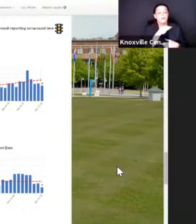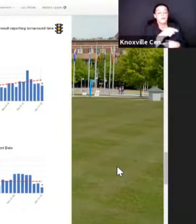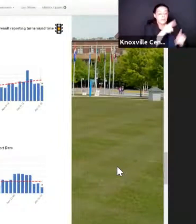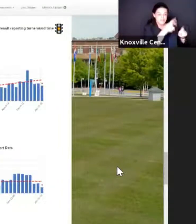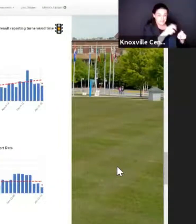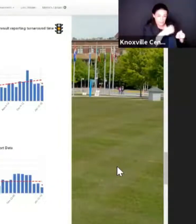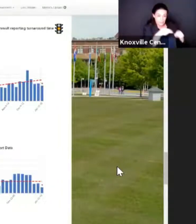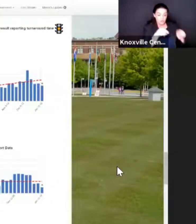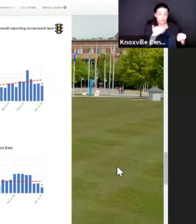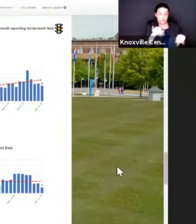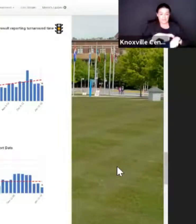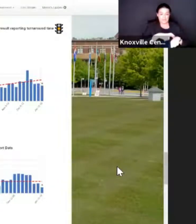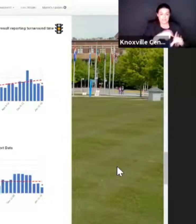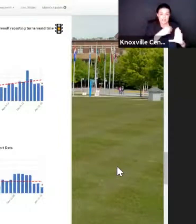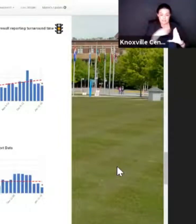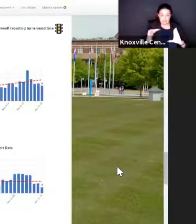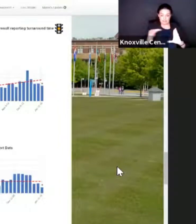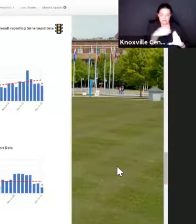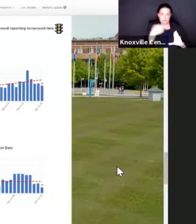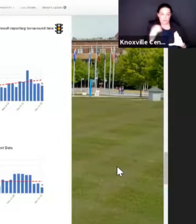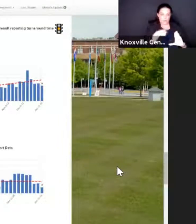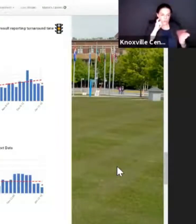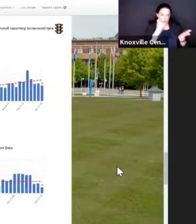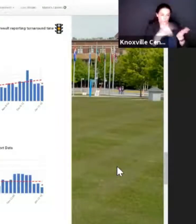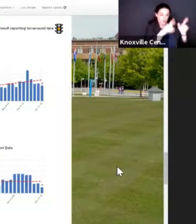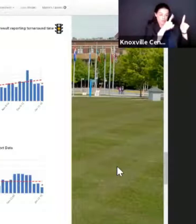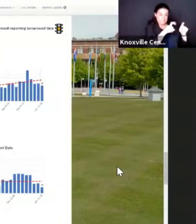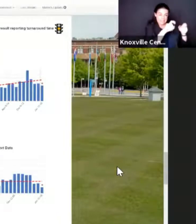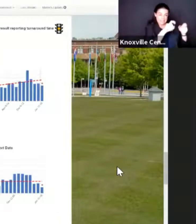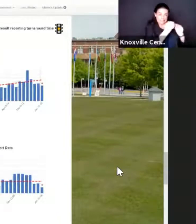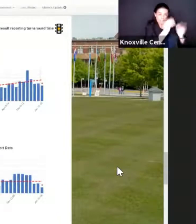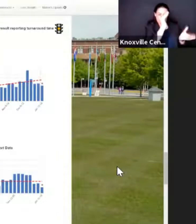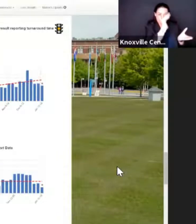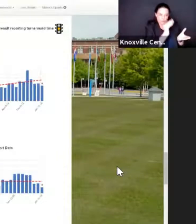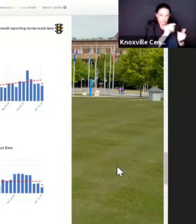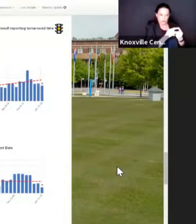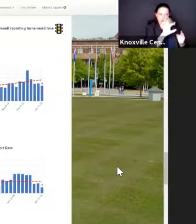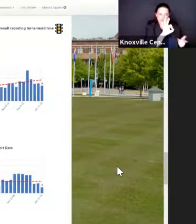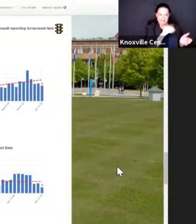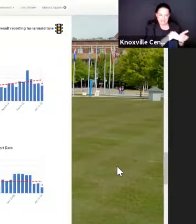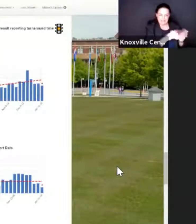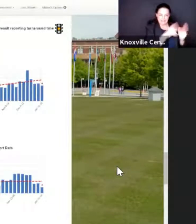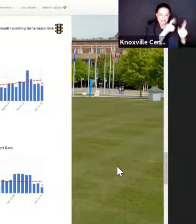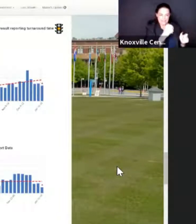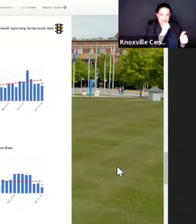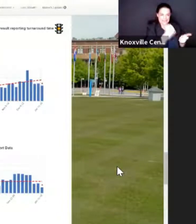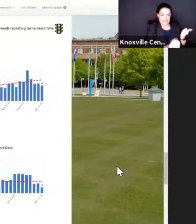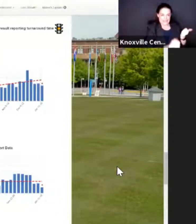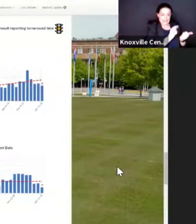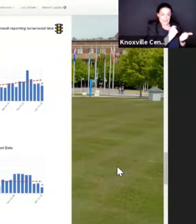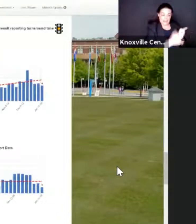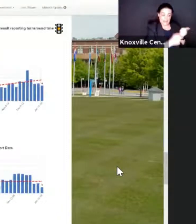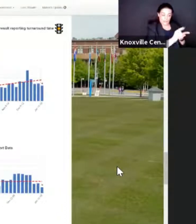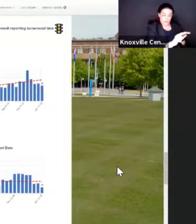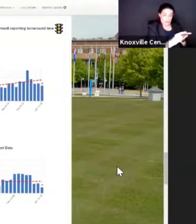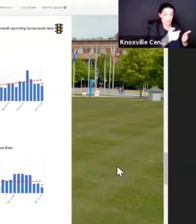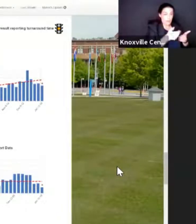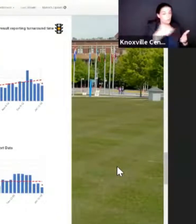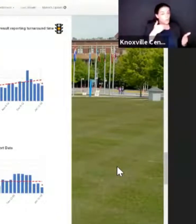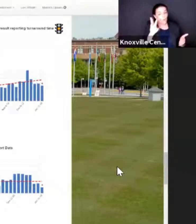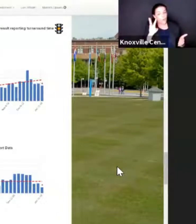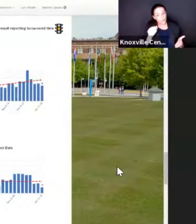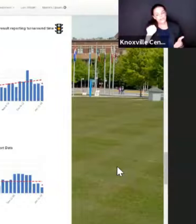this time period, we saw testing drop to just over 9,000 tests per week, which is down from the more than 10,000 tests over